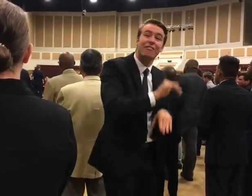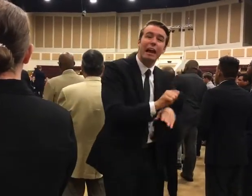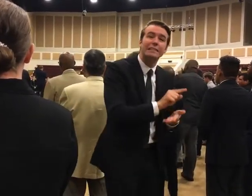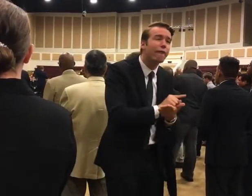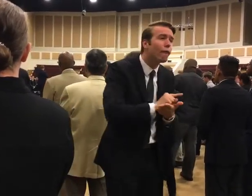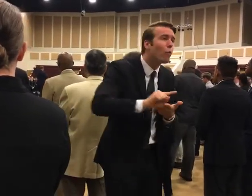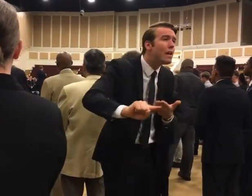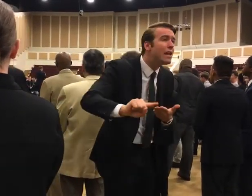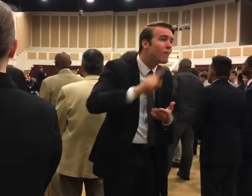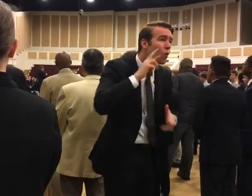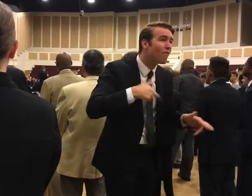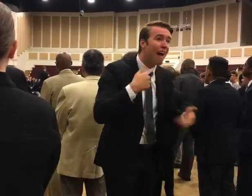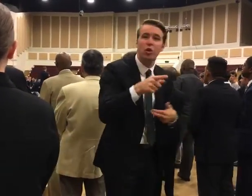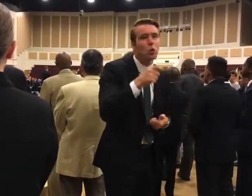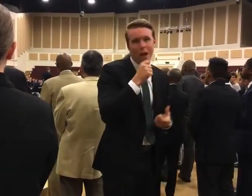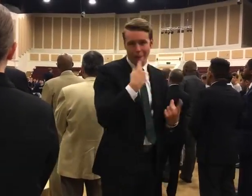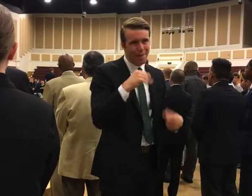Bible.